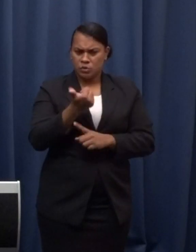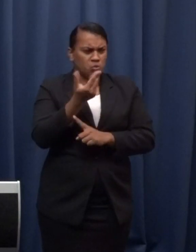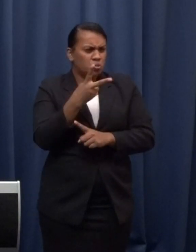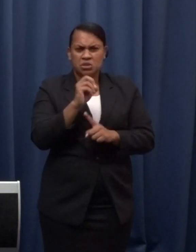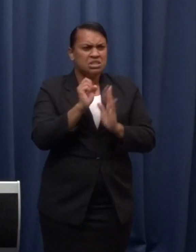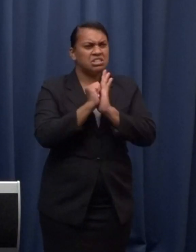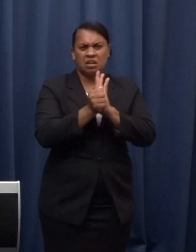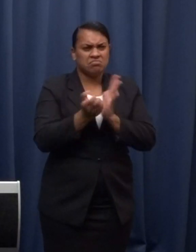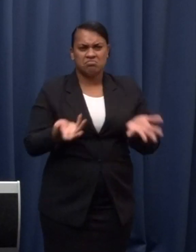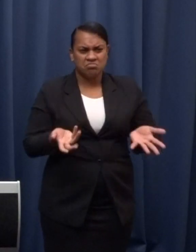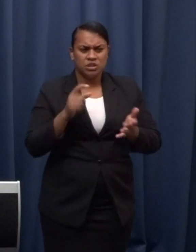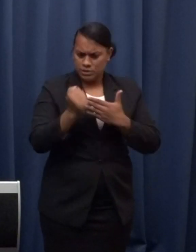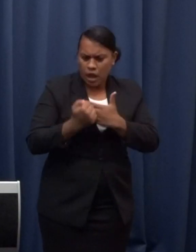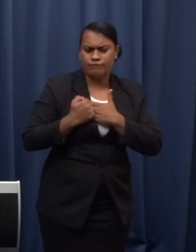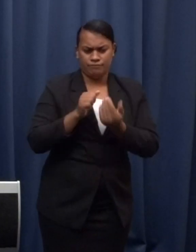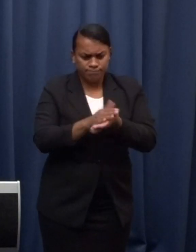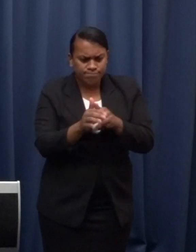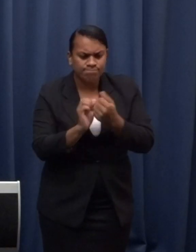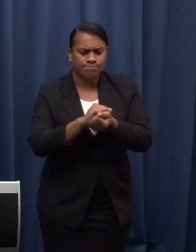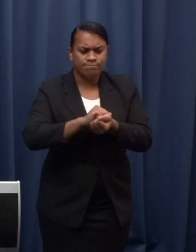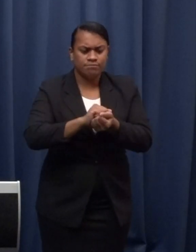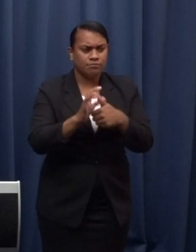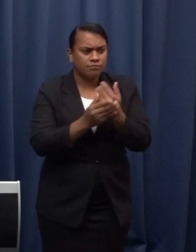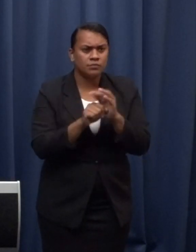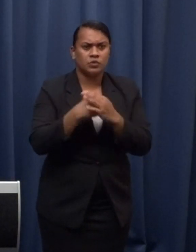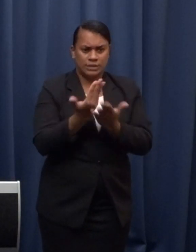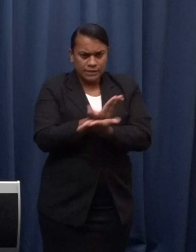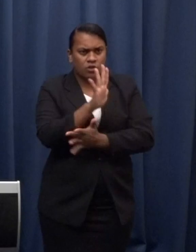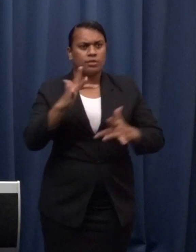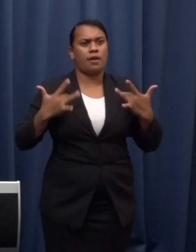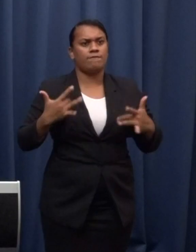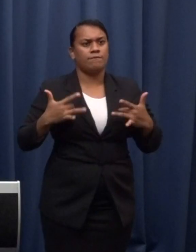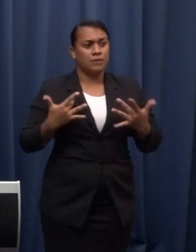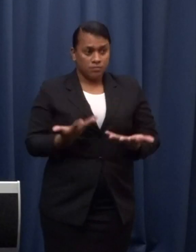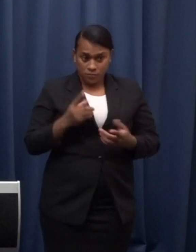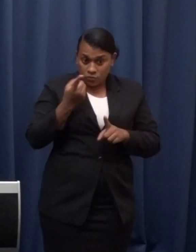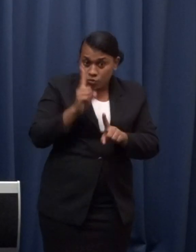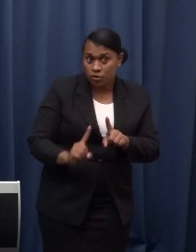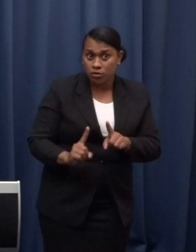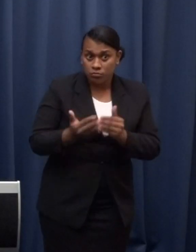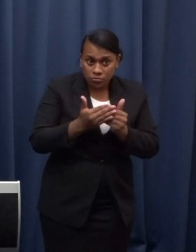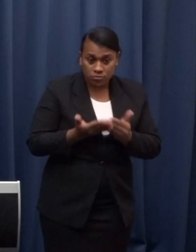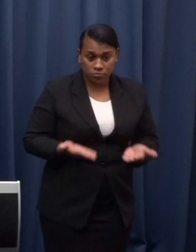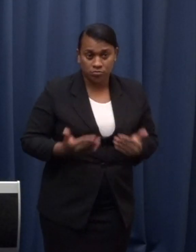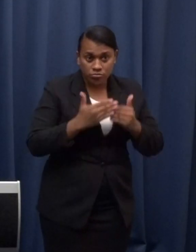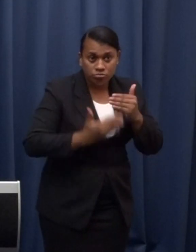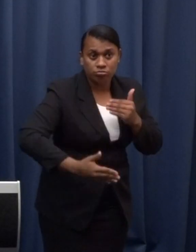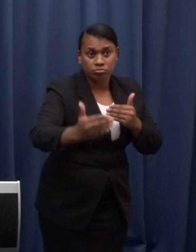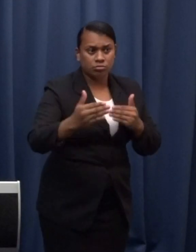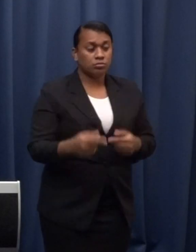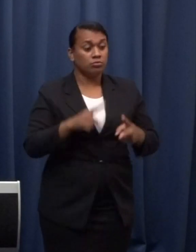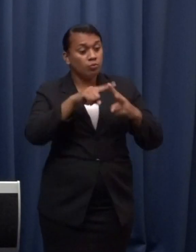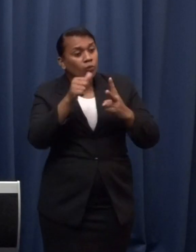washing to potentially save a life. From today, and this is also absolutely